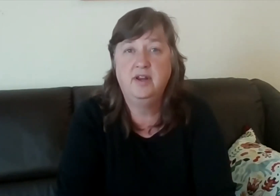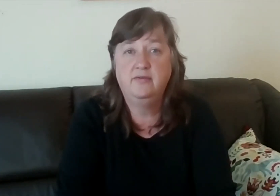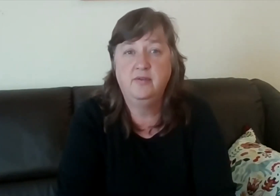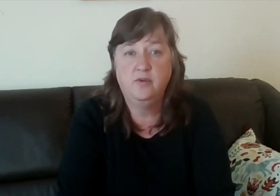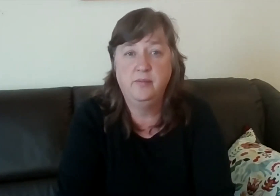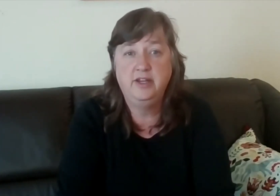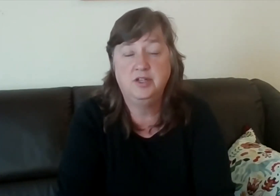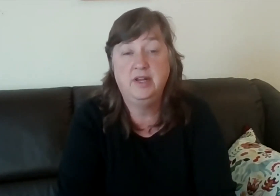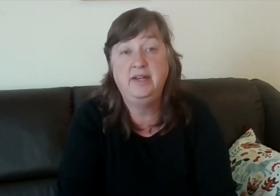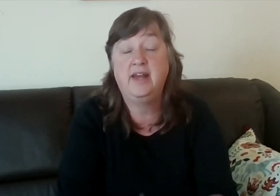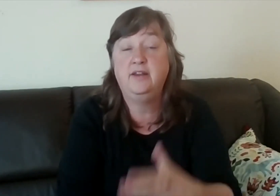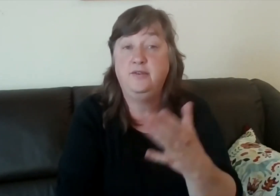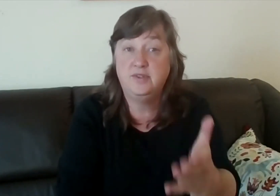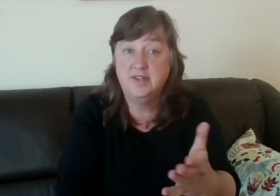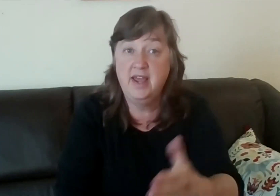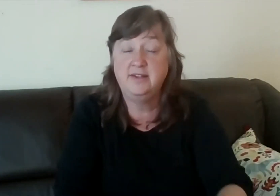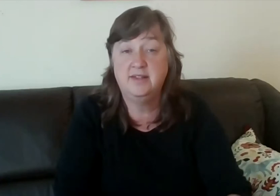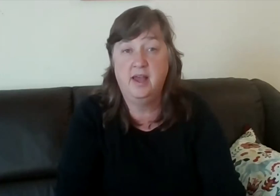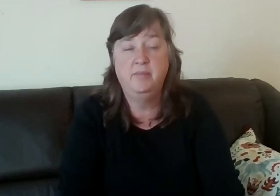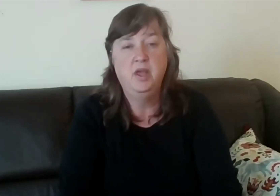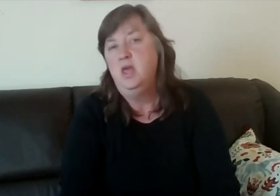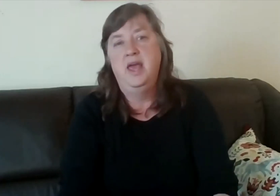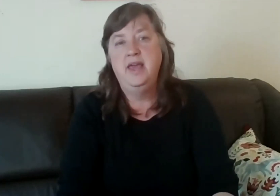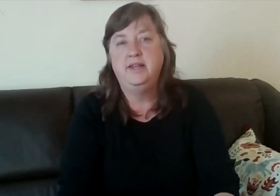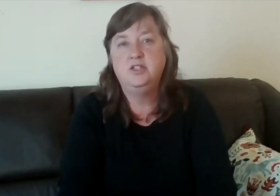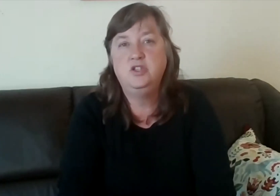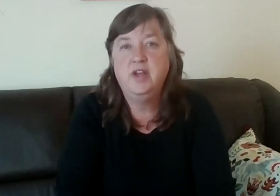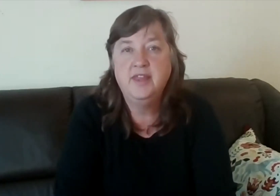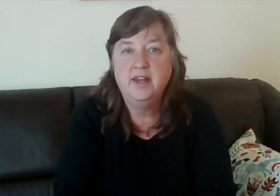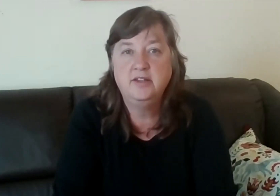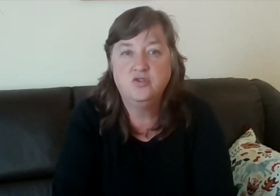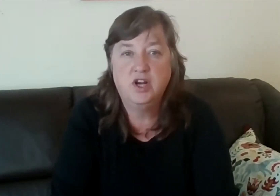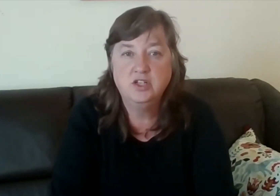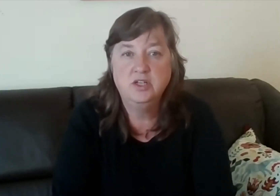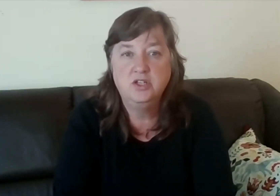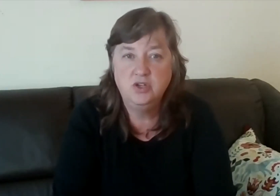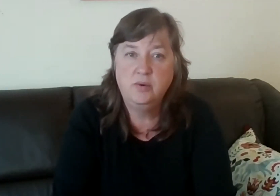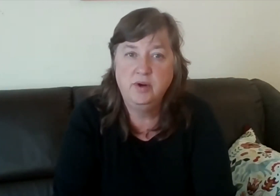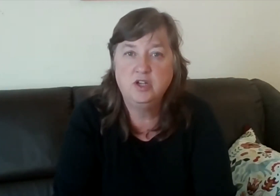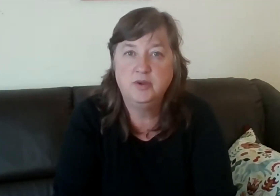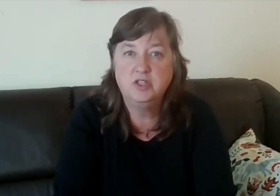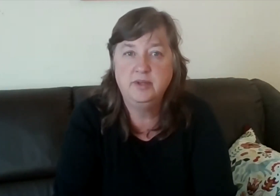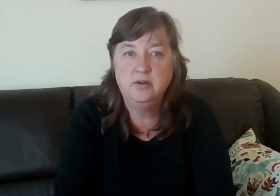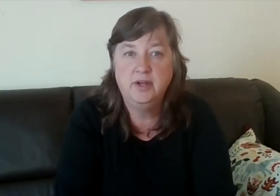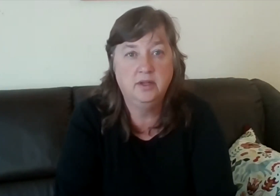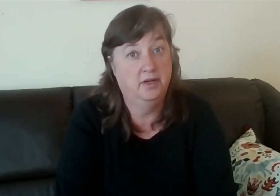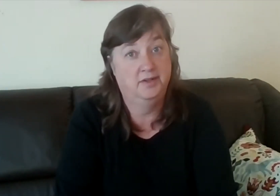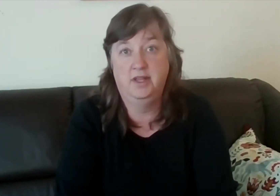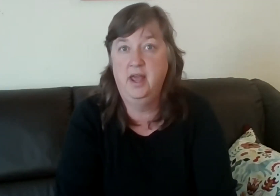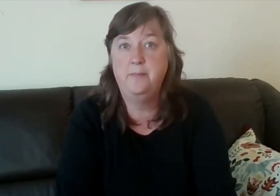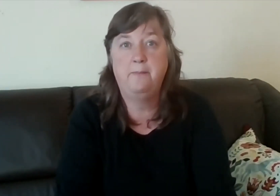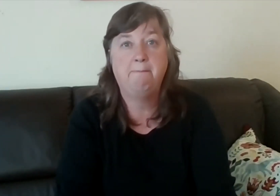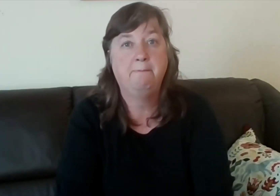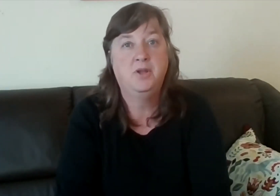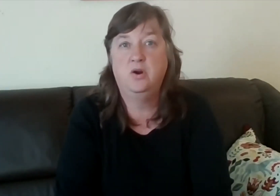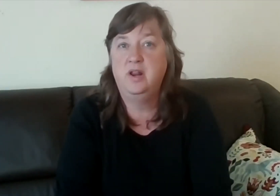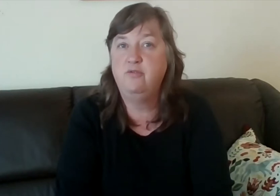enough information. And yet if you say to them, hey, did you get that instruction? Do you know what you're supposed to be doing? They're going to say, yep, heard every